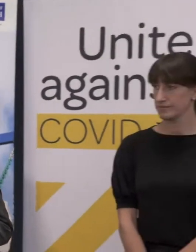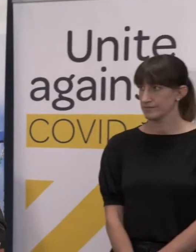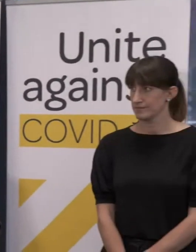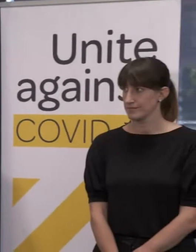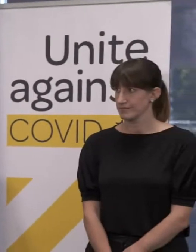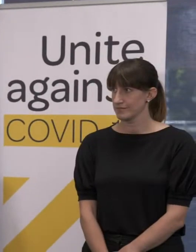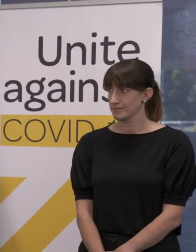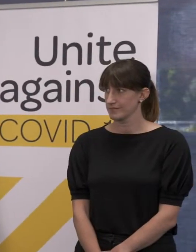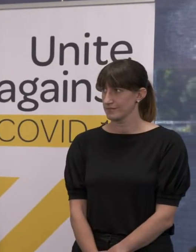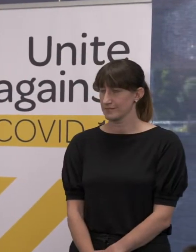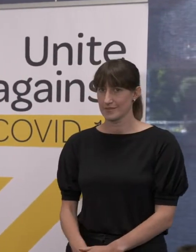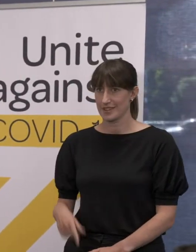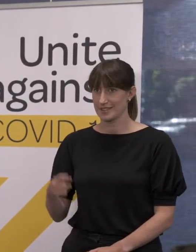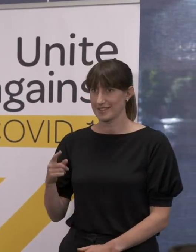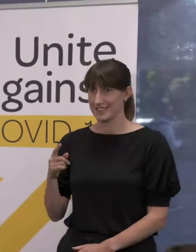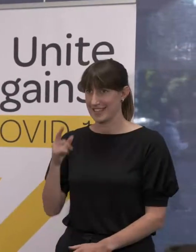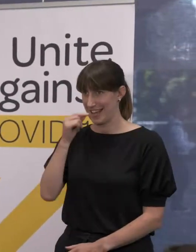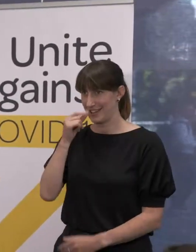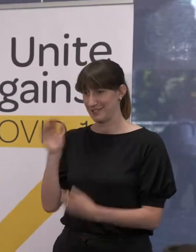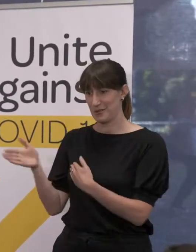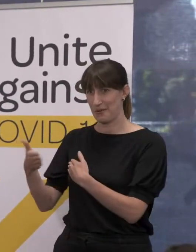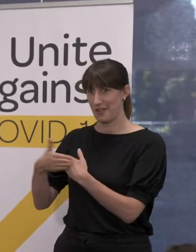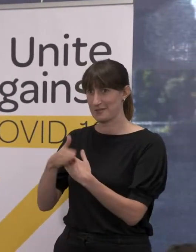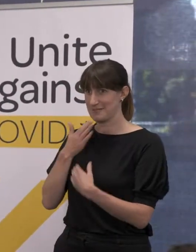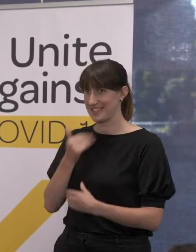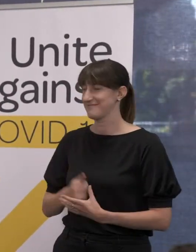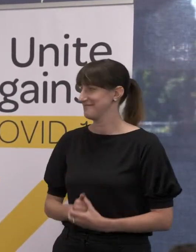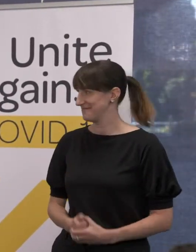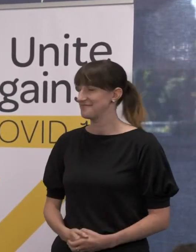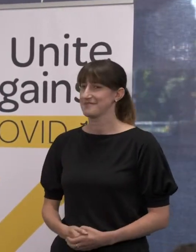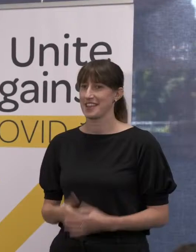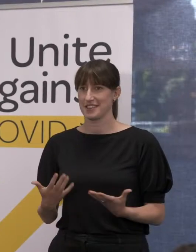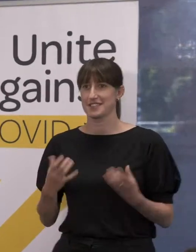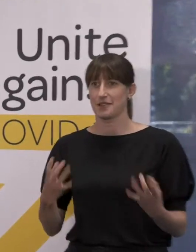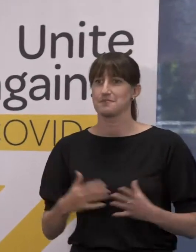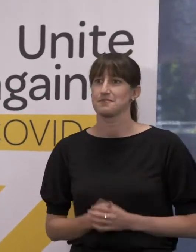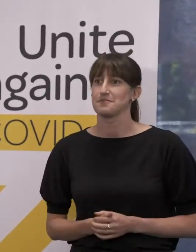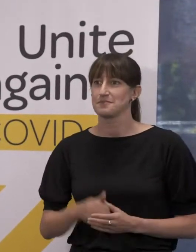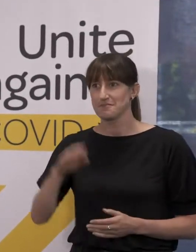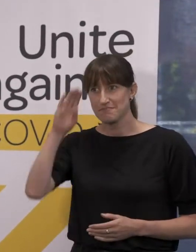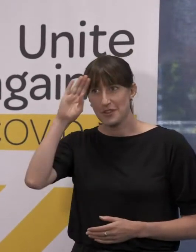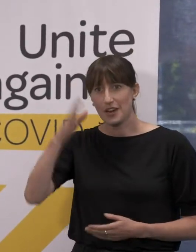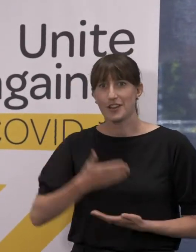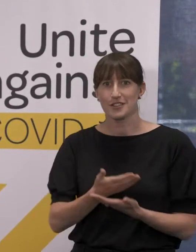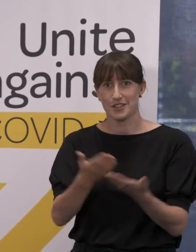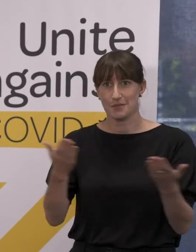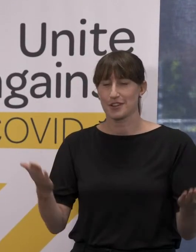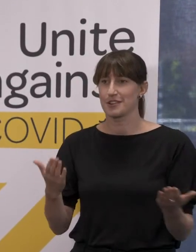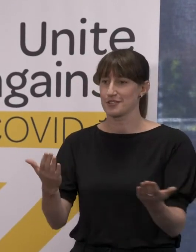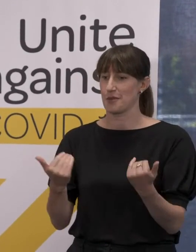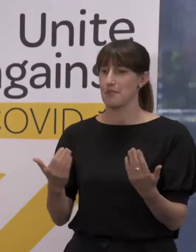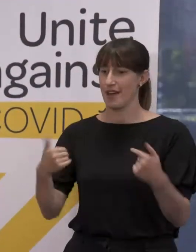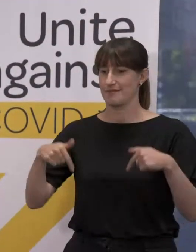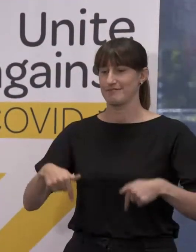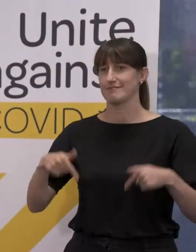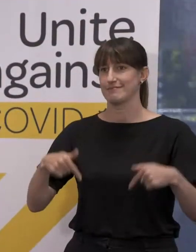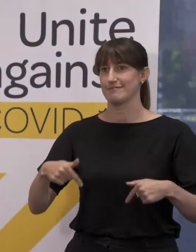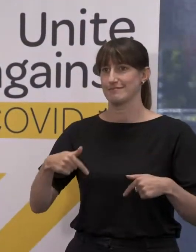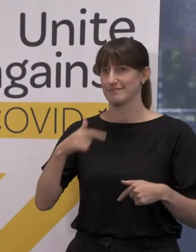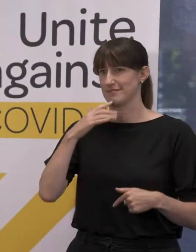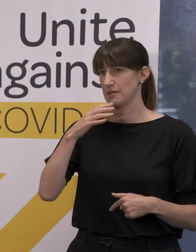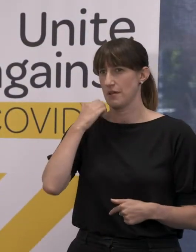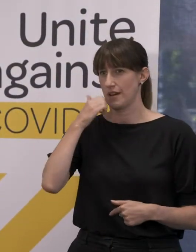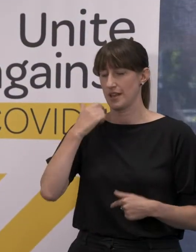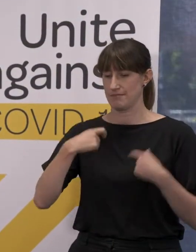Just get someone to close the door and we'll get underway. Well, kia ora koutou katoa, no mai haere mai ki te manatu hauora.